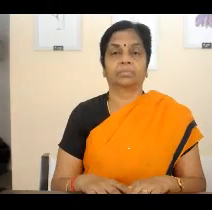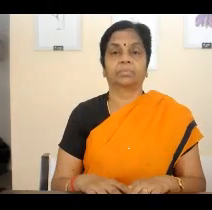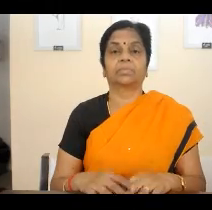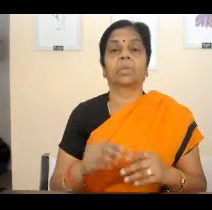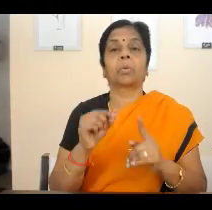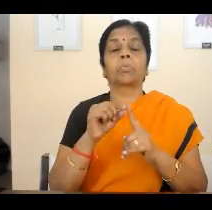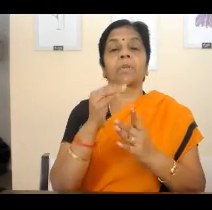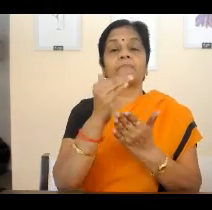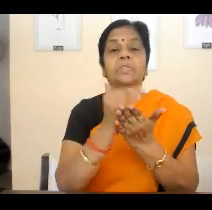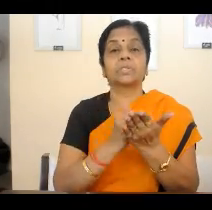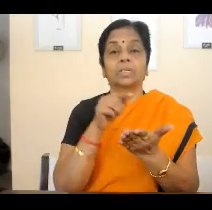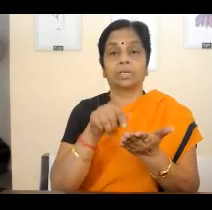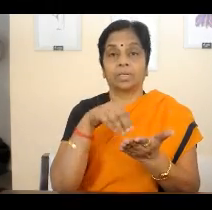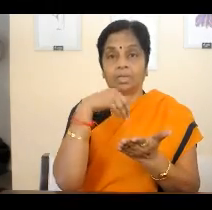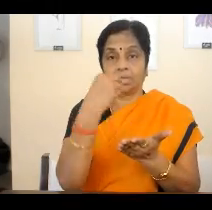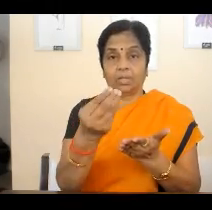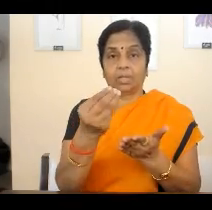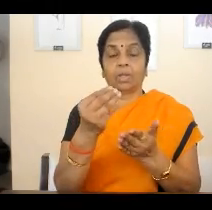Provisions regarding posting